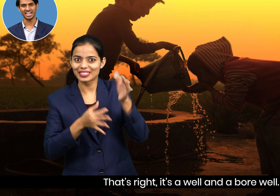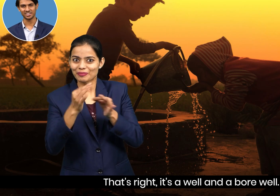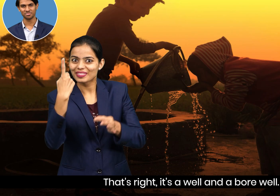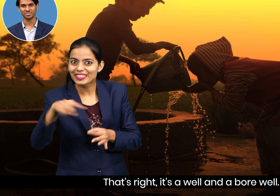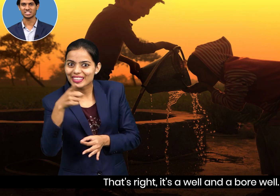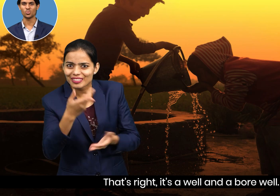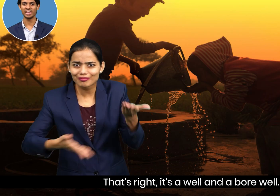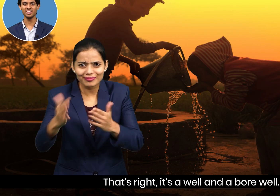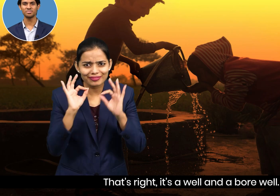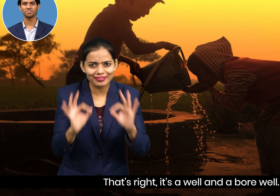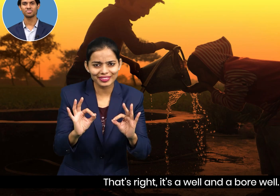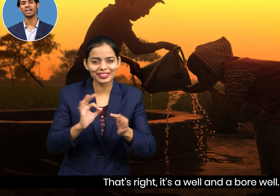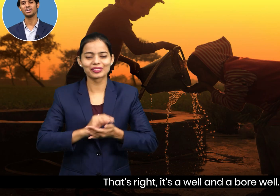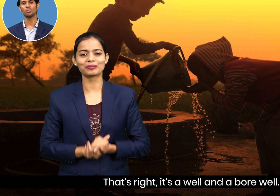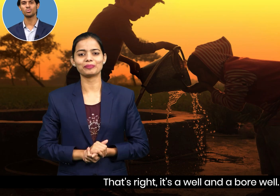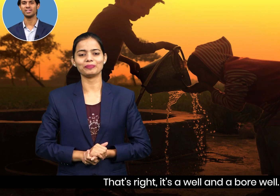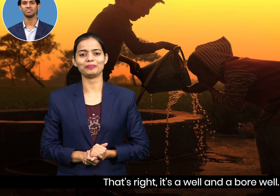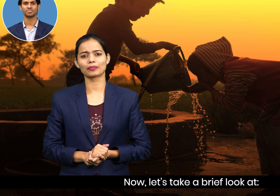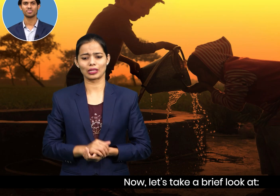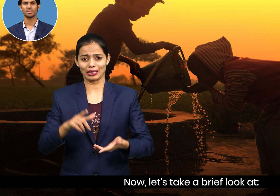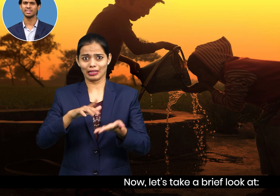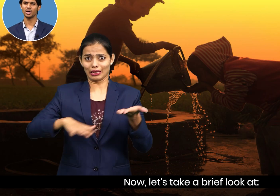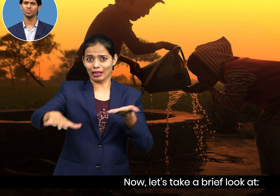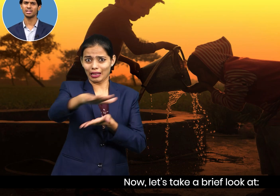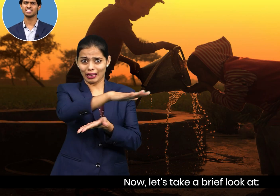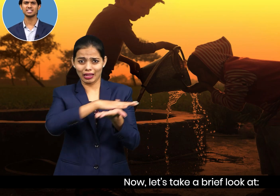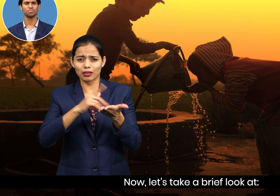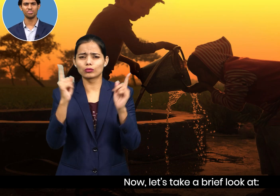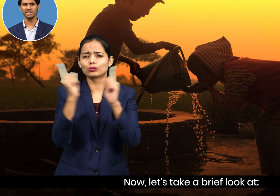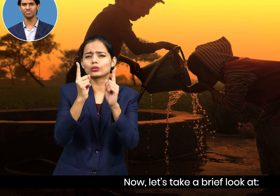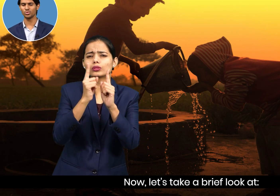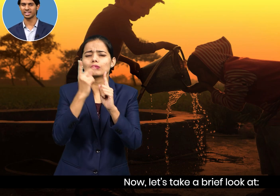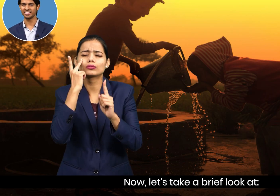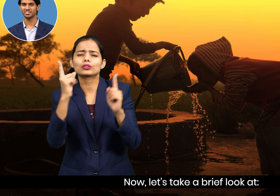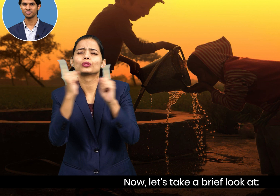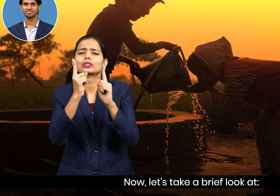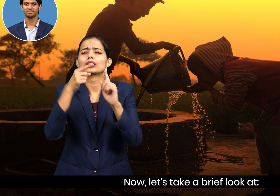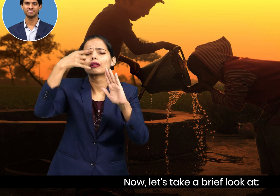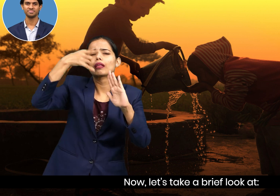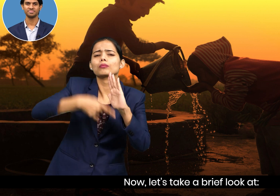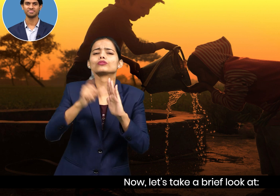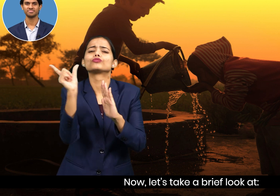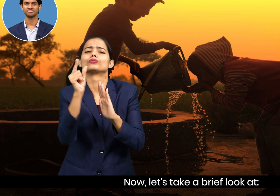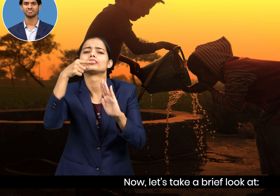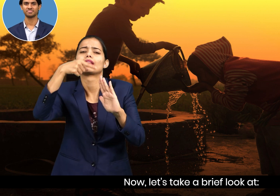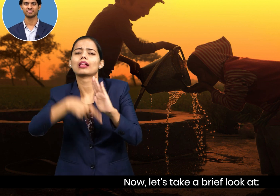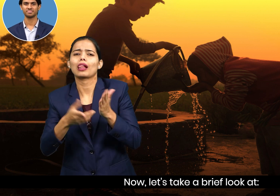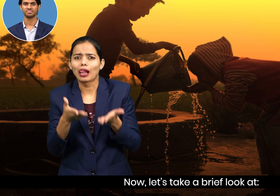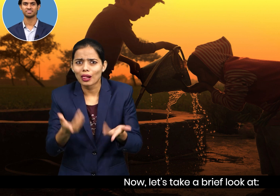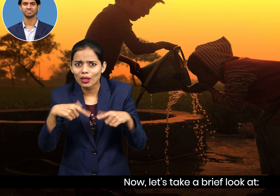That's right, it's a well and a borewell. Now, let's take a brief look at